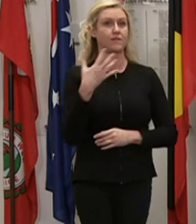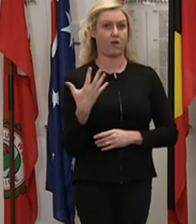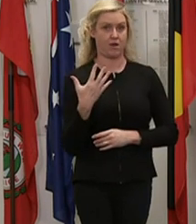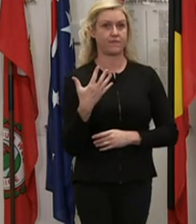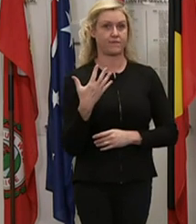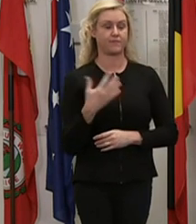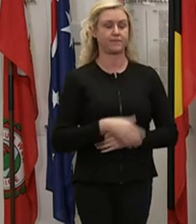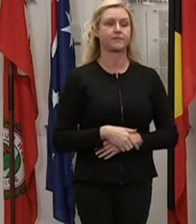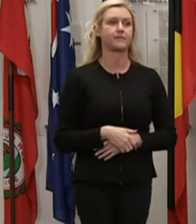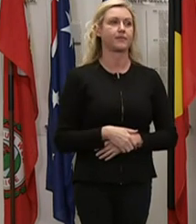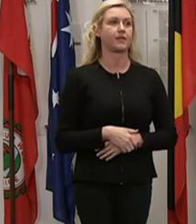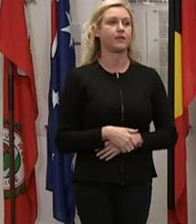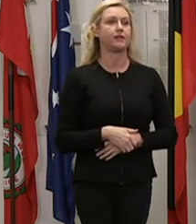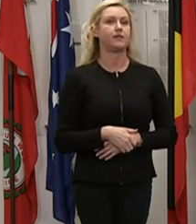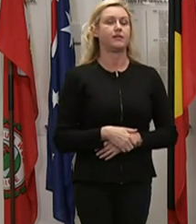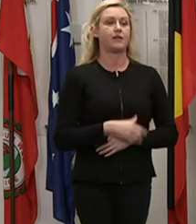3,425. There were